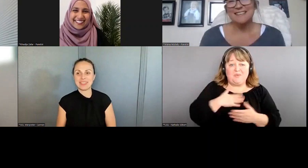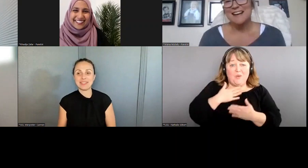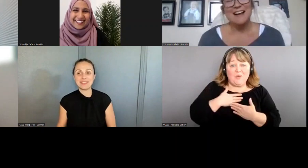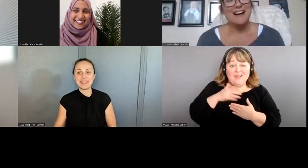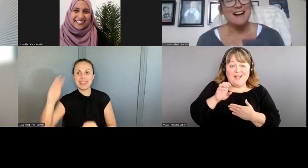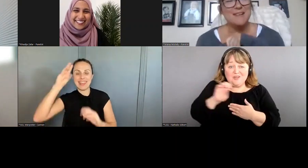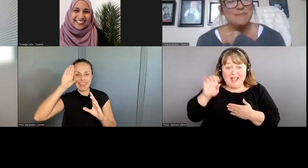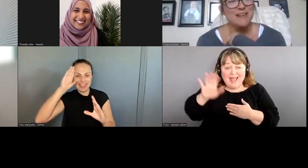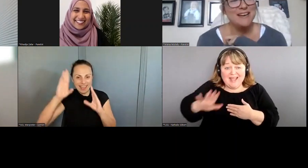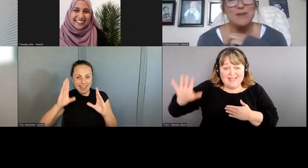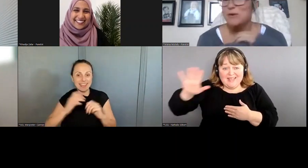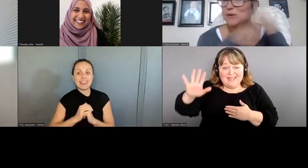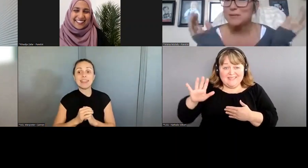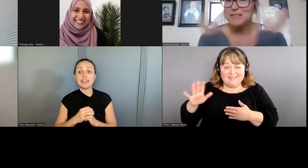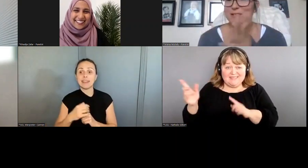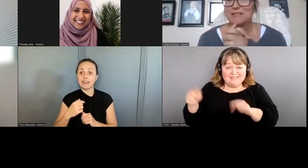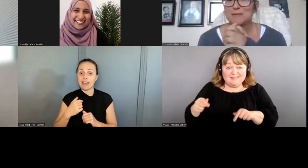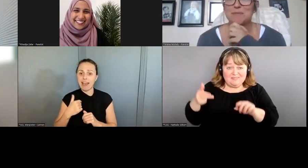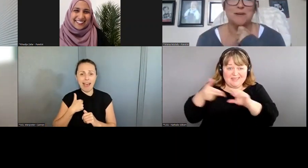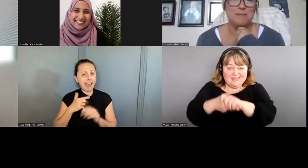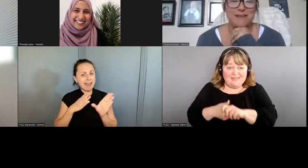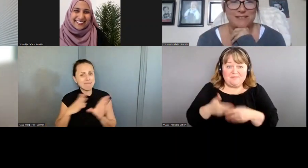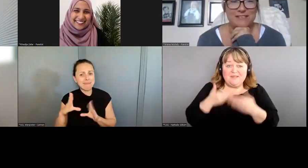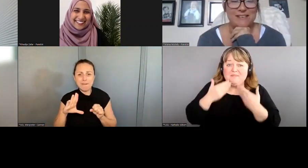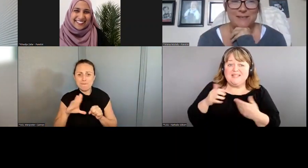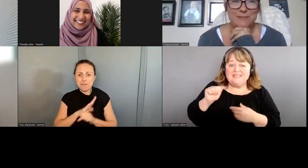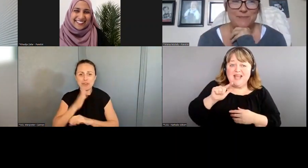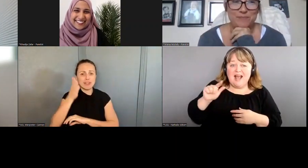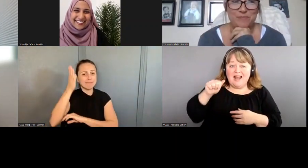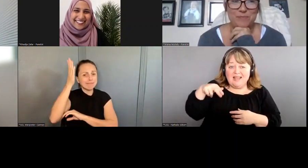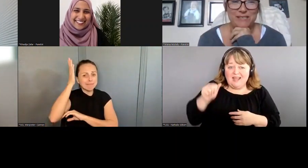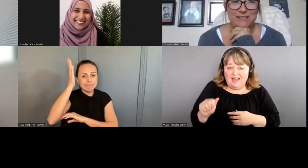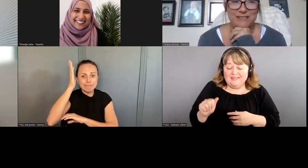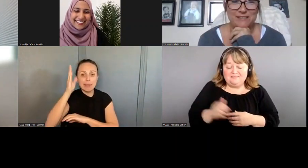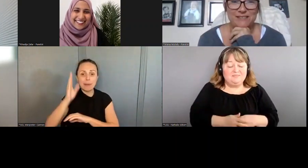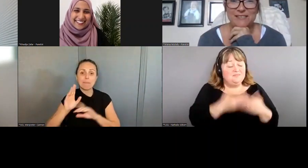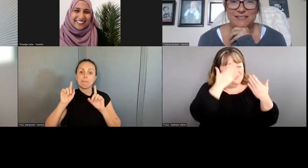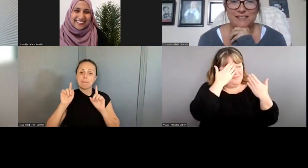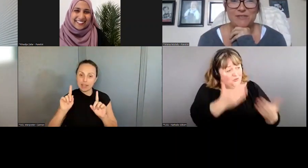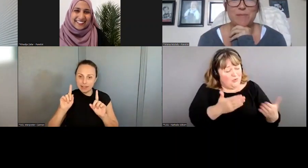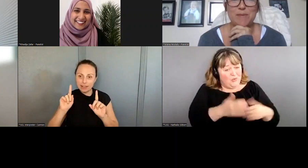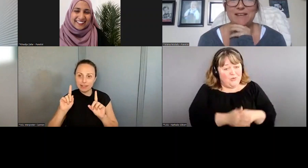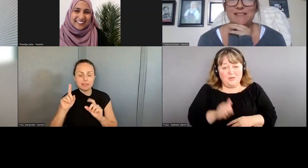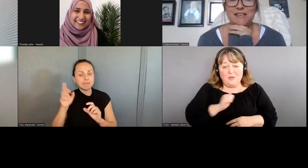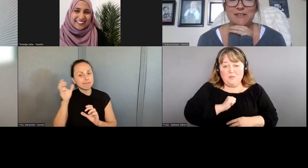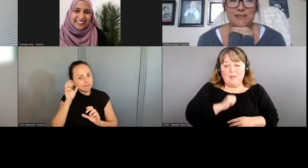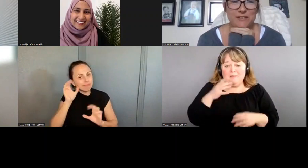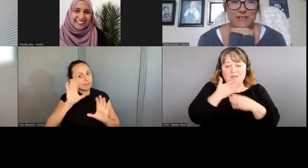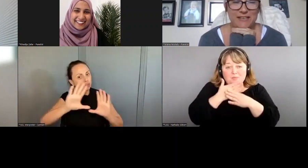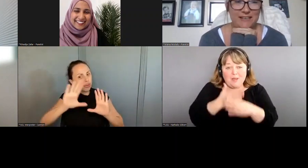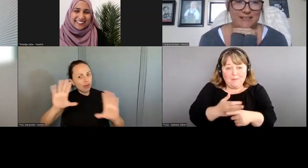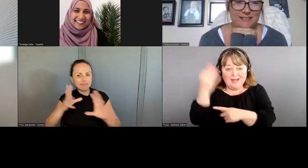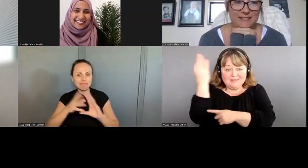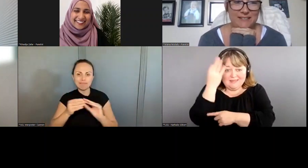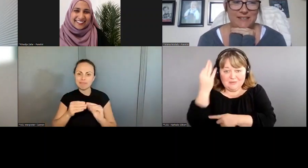Hi. I had a whole speech compared, but listening to everybody and stuff, I feel like